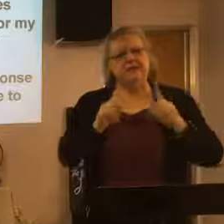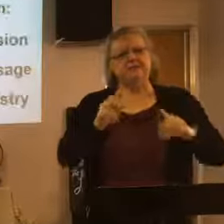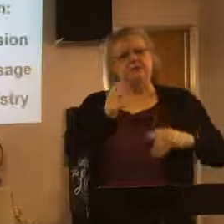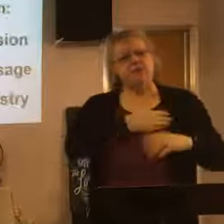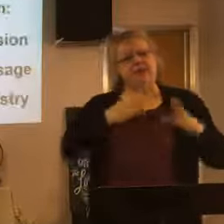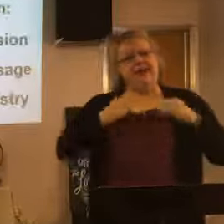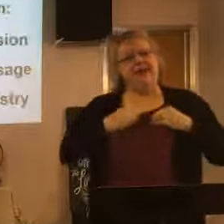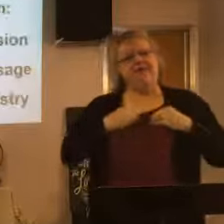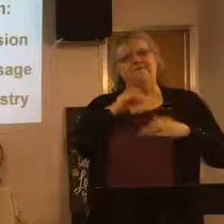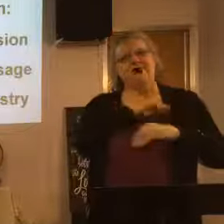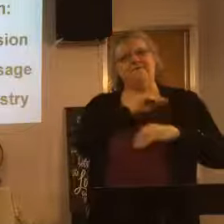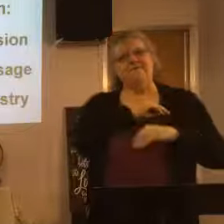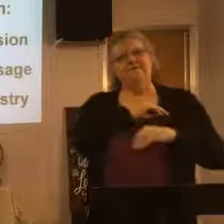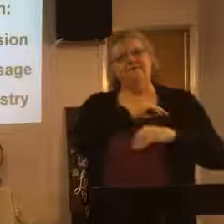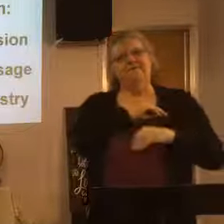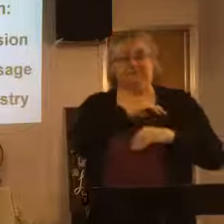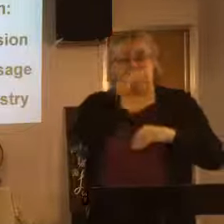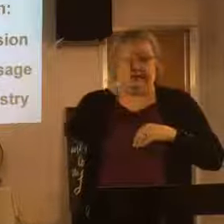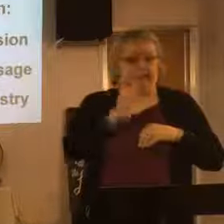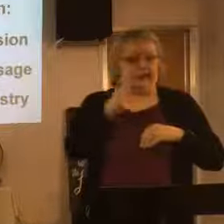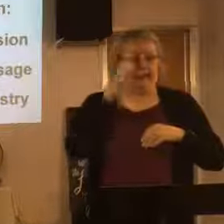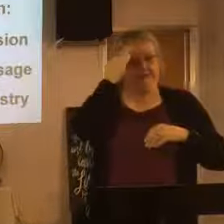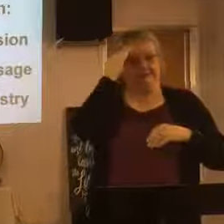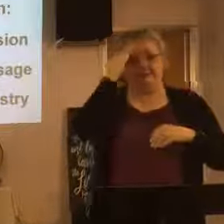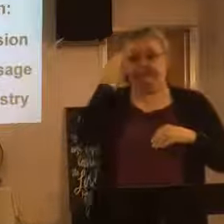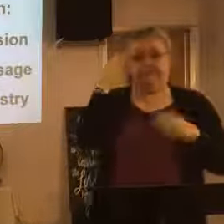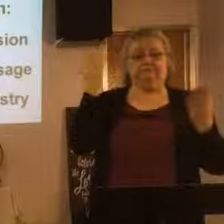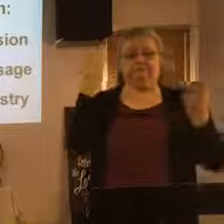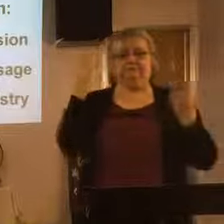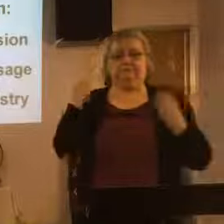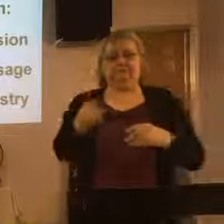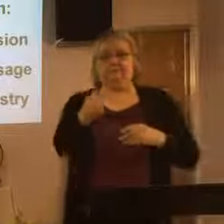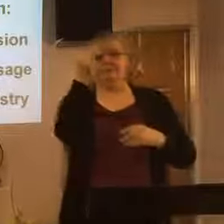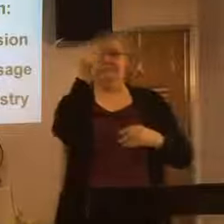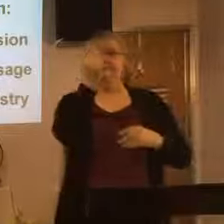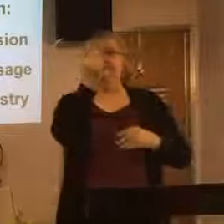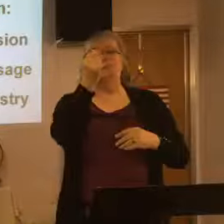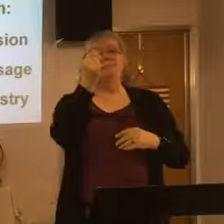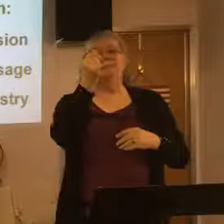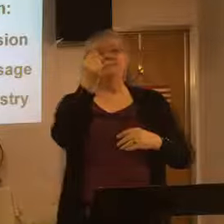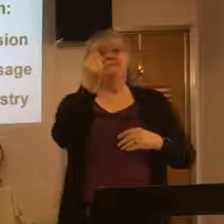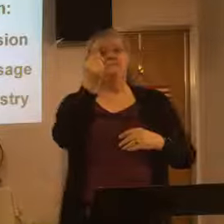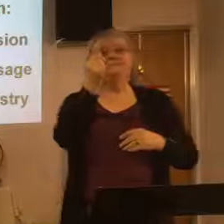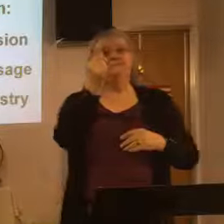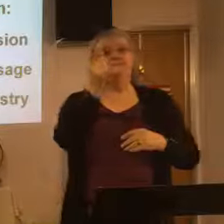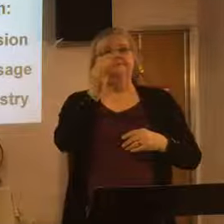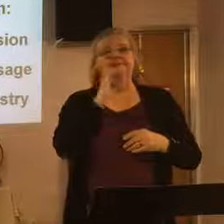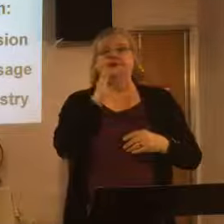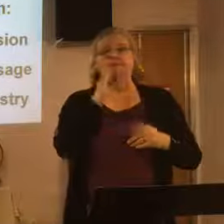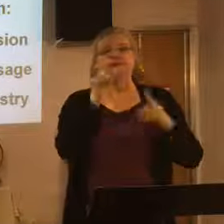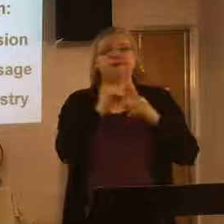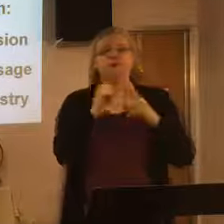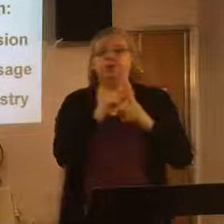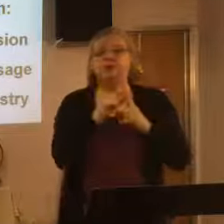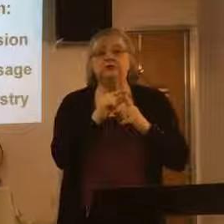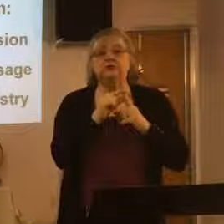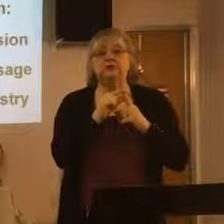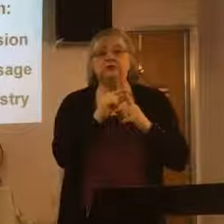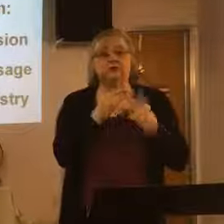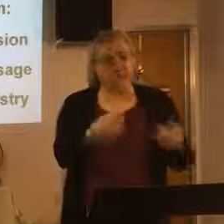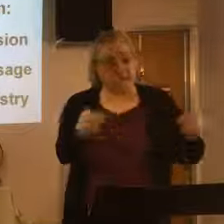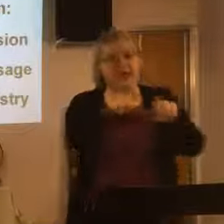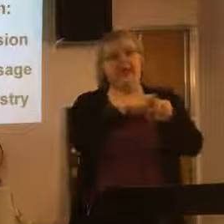You know, God could think the thought, he could snap his fingers, he could speak the word, and it would